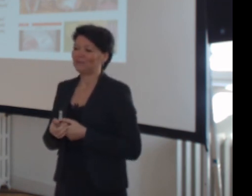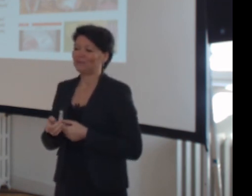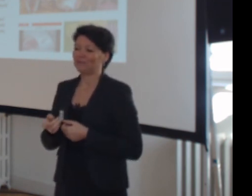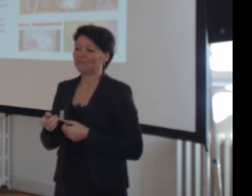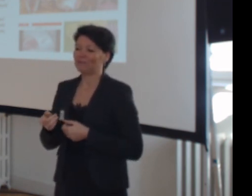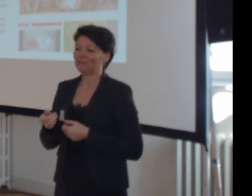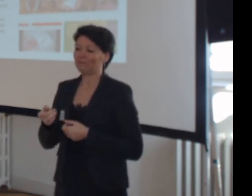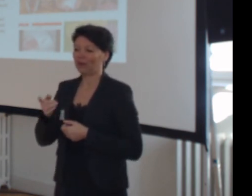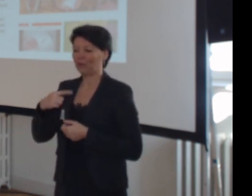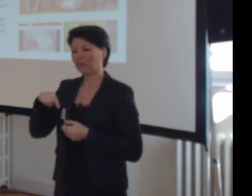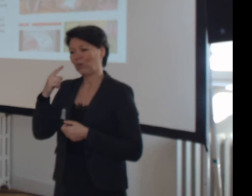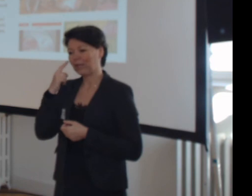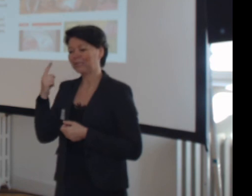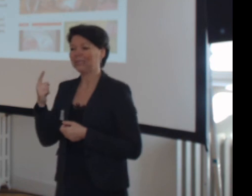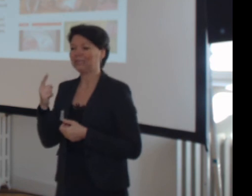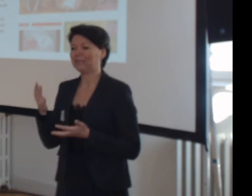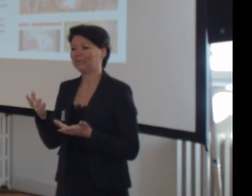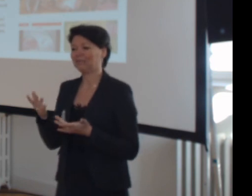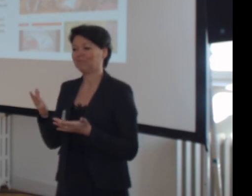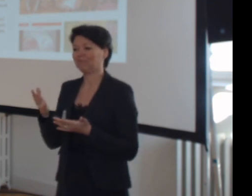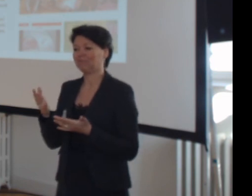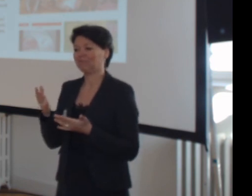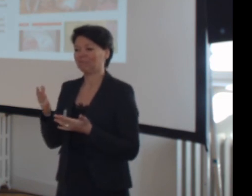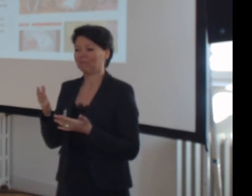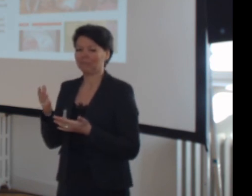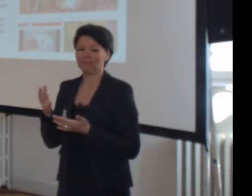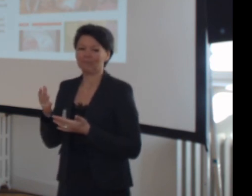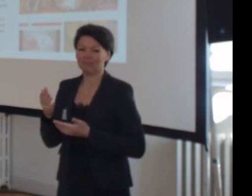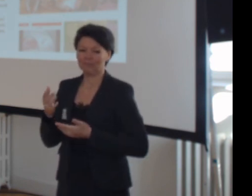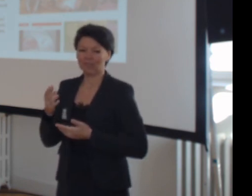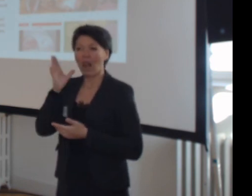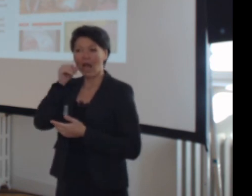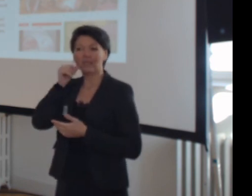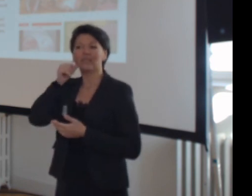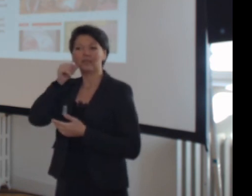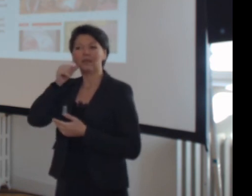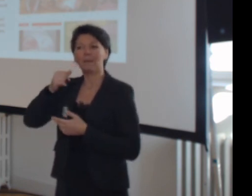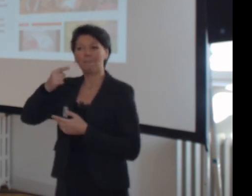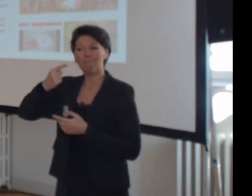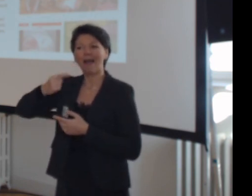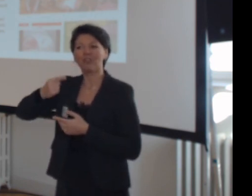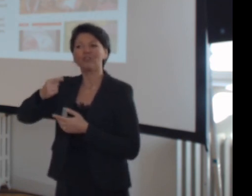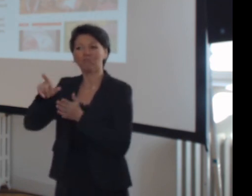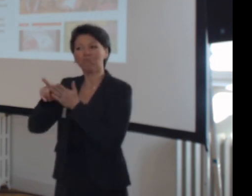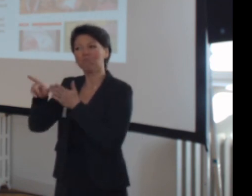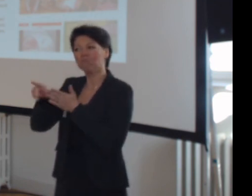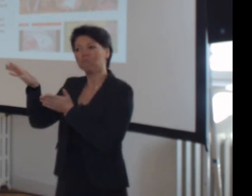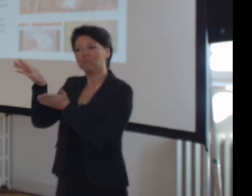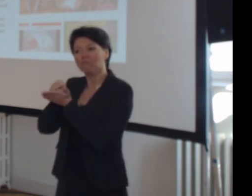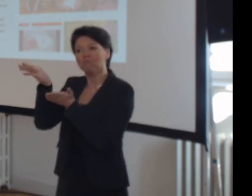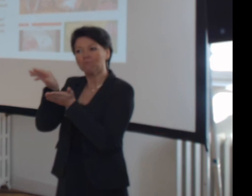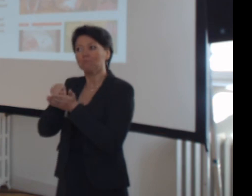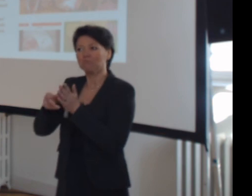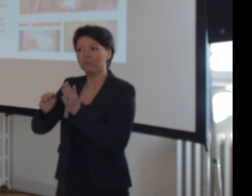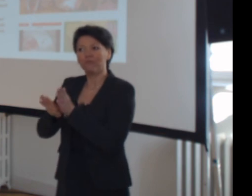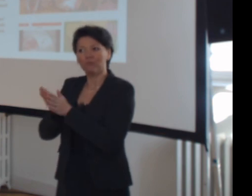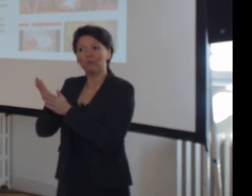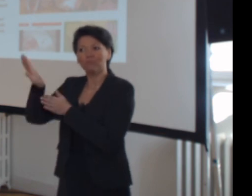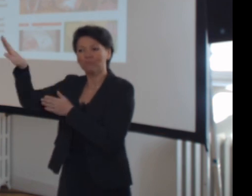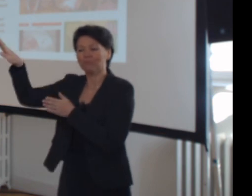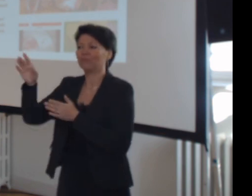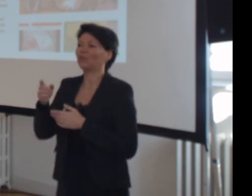borrowing figures these last 4 months are quite high, and we see that there's a local